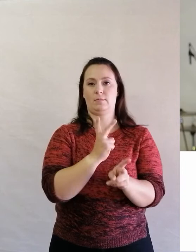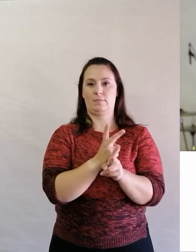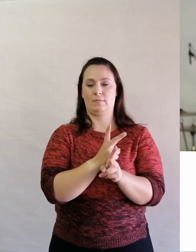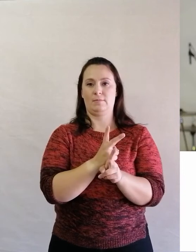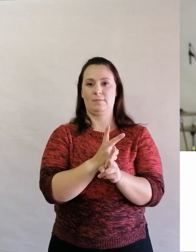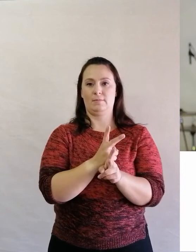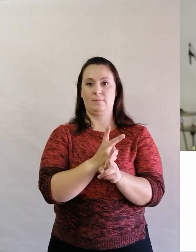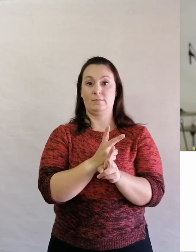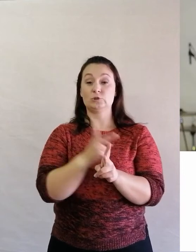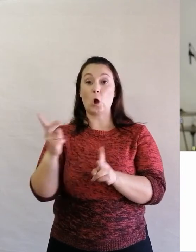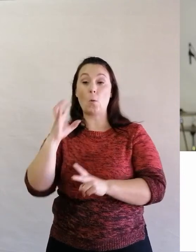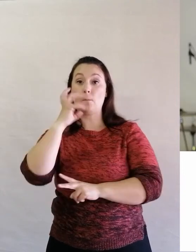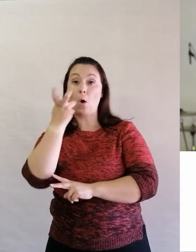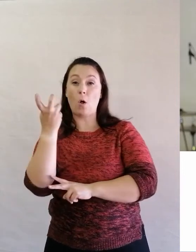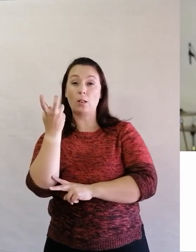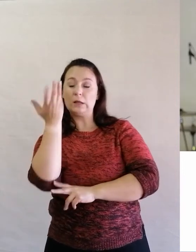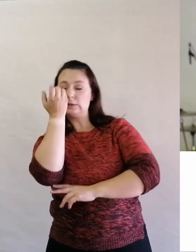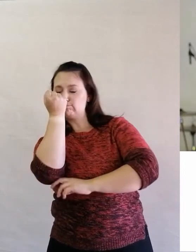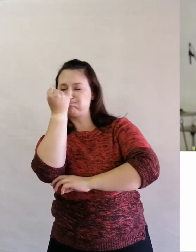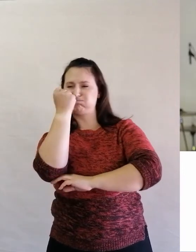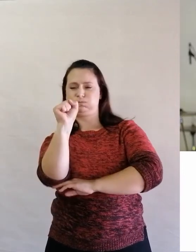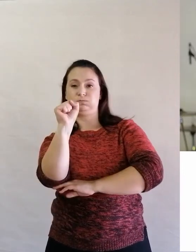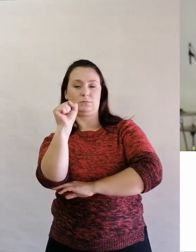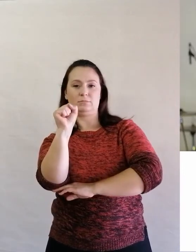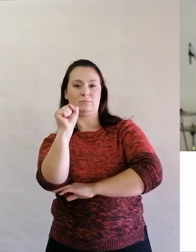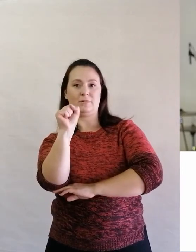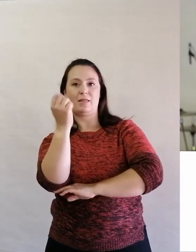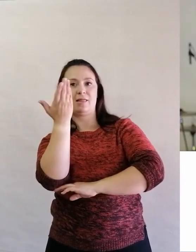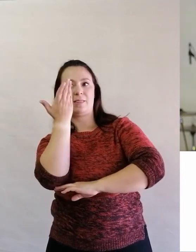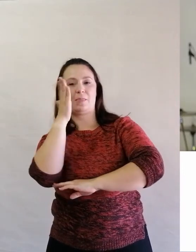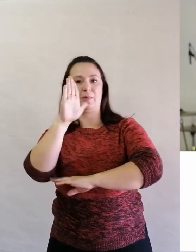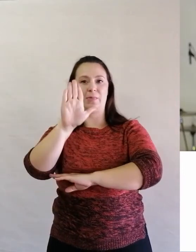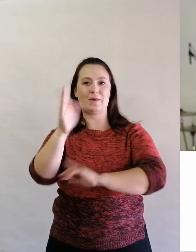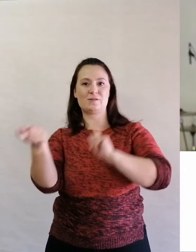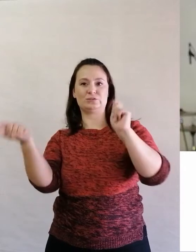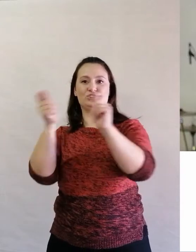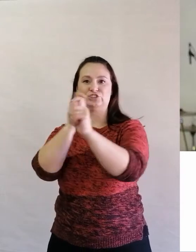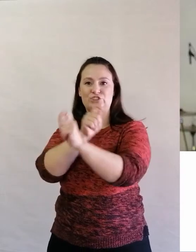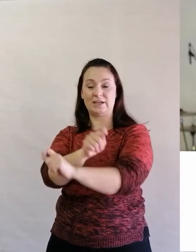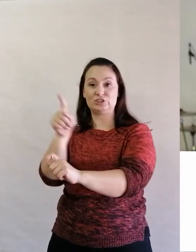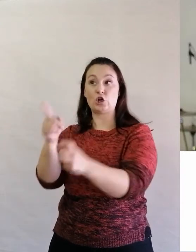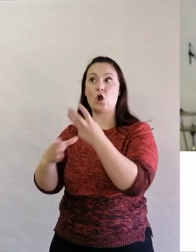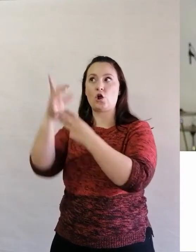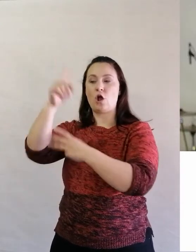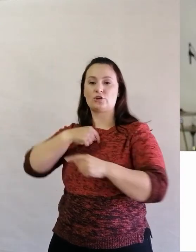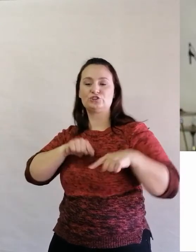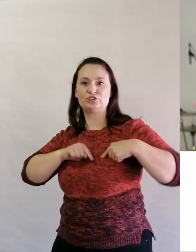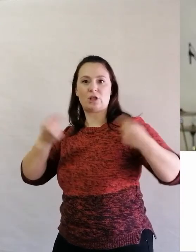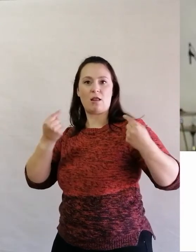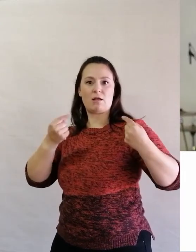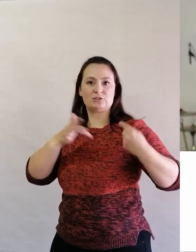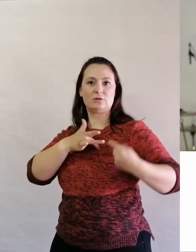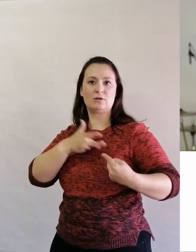adversary as Paul was, he was able to be changed in that moment. as God by his Spirit challenged his heart. Of